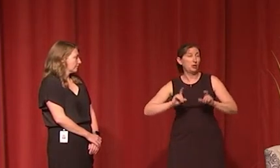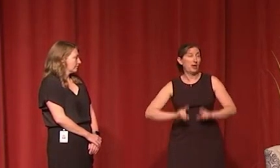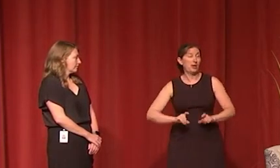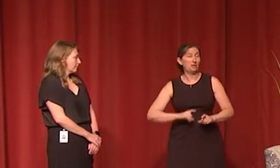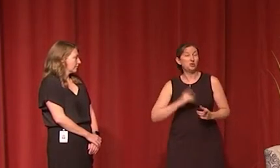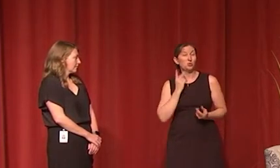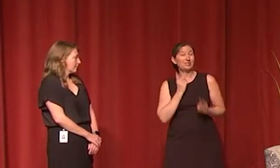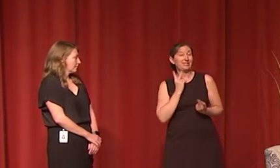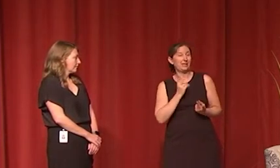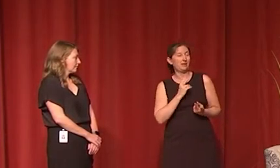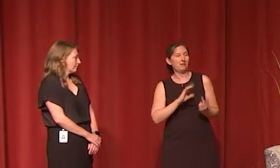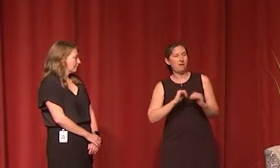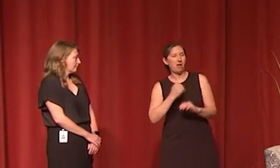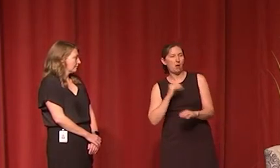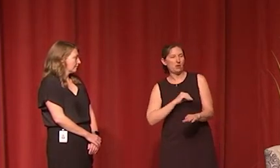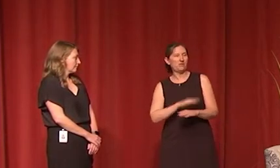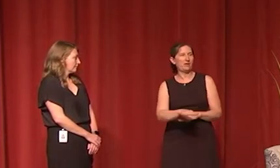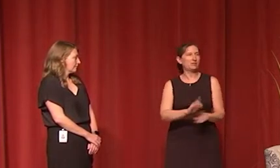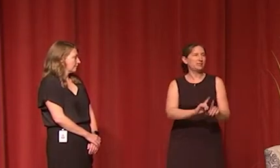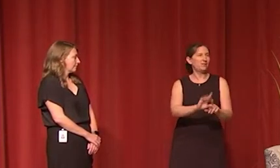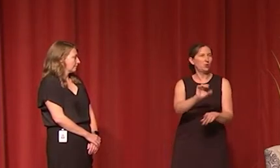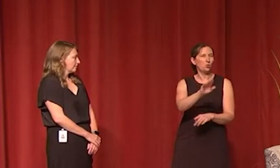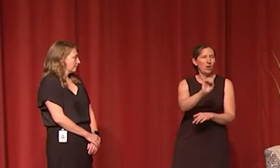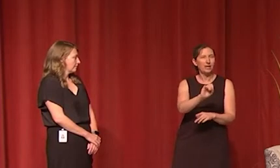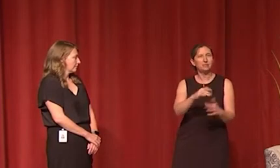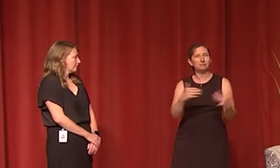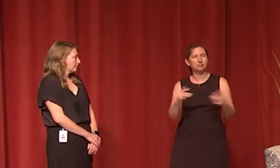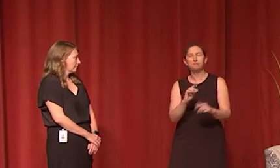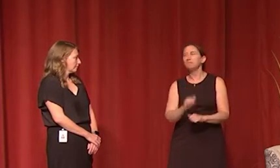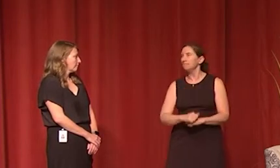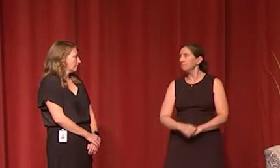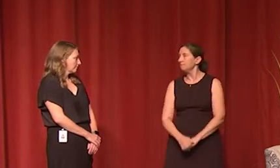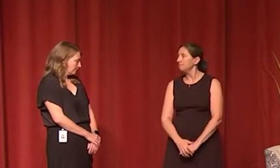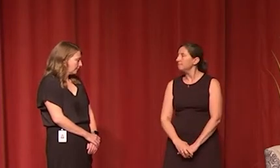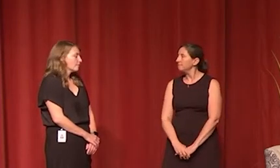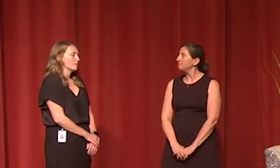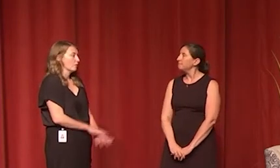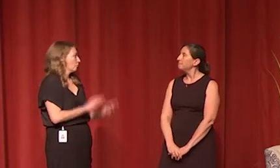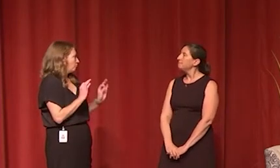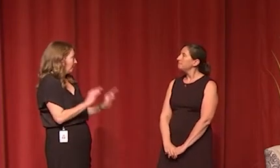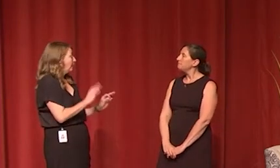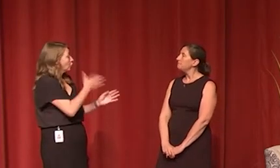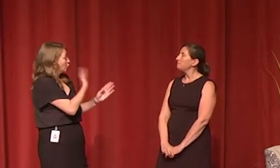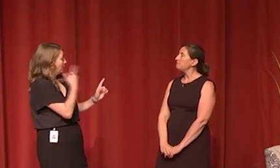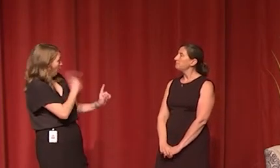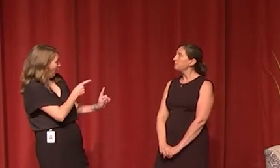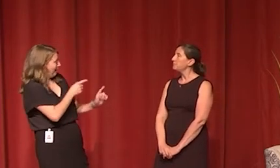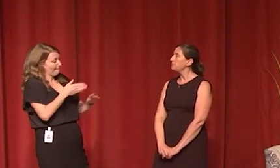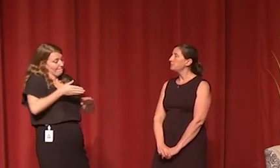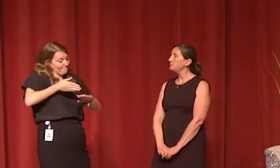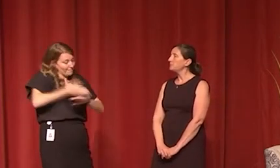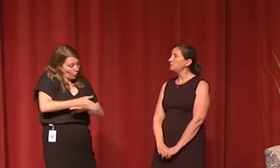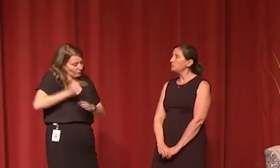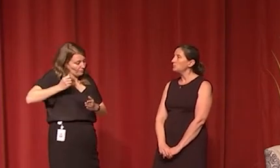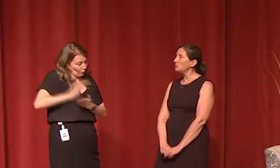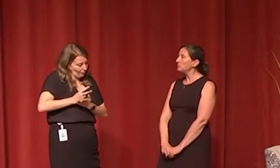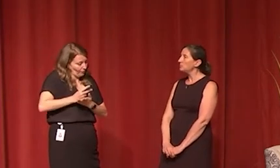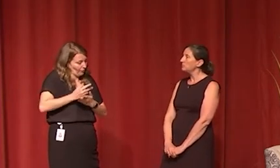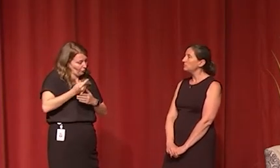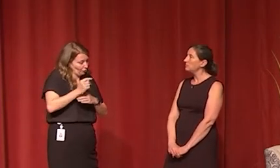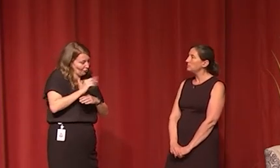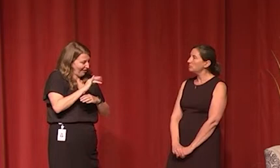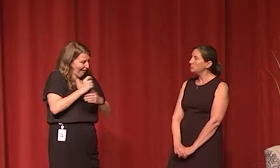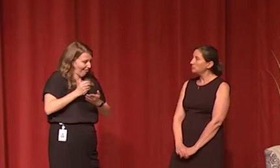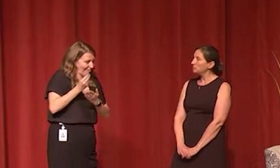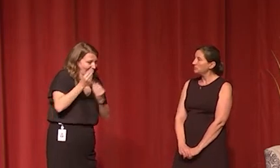Well, that's a great point. So post-marketing trial. And Cindy, you had in your slide phase one,